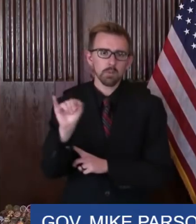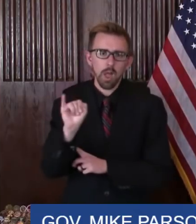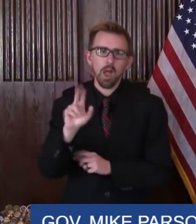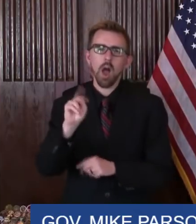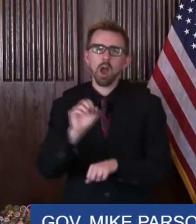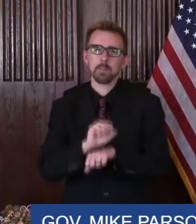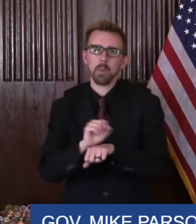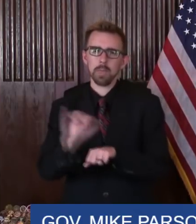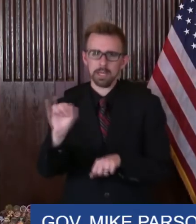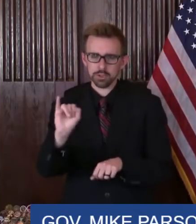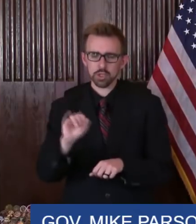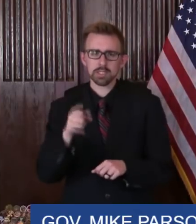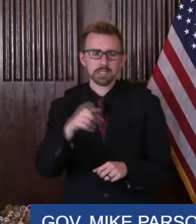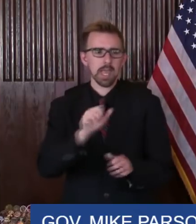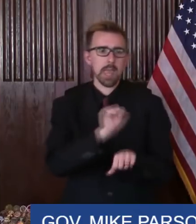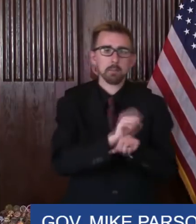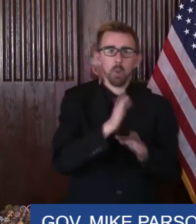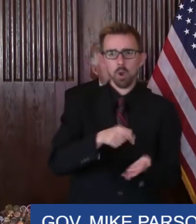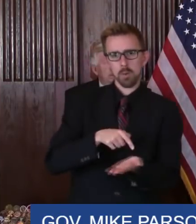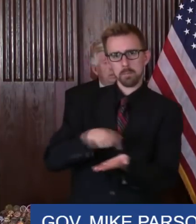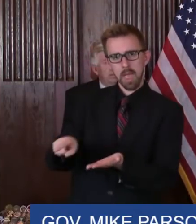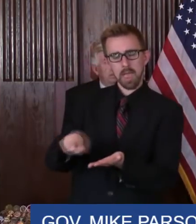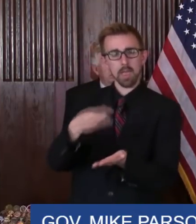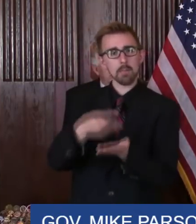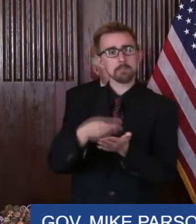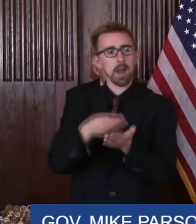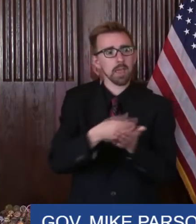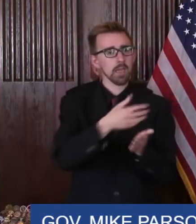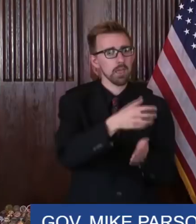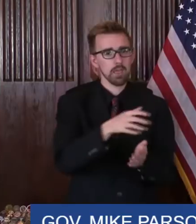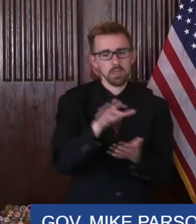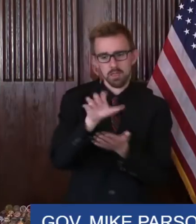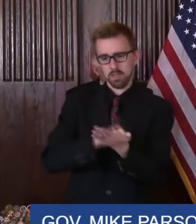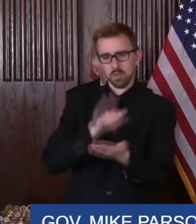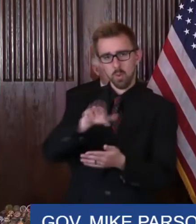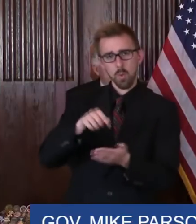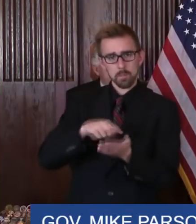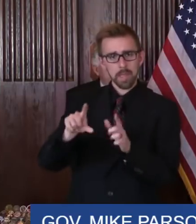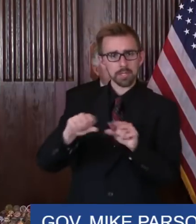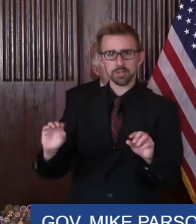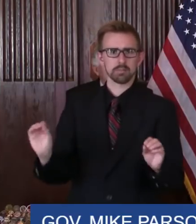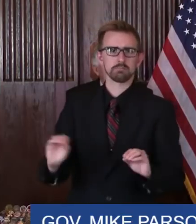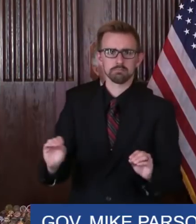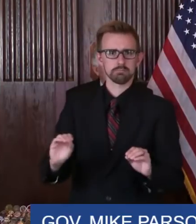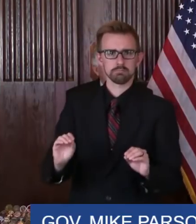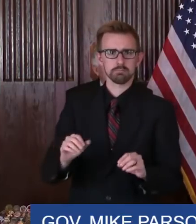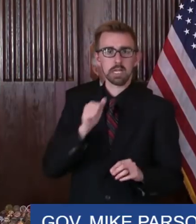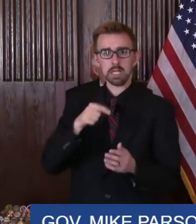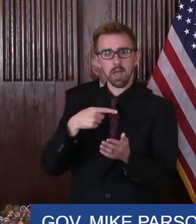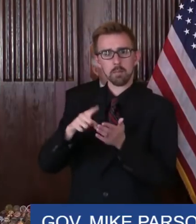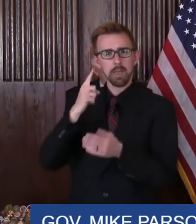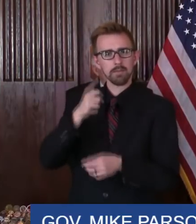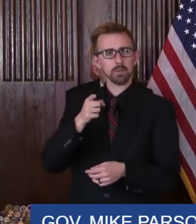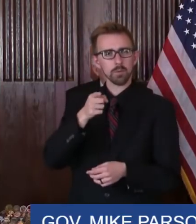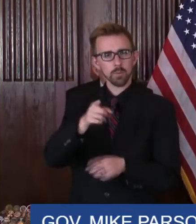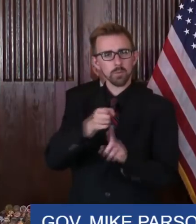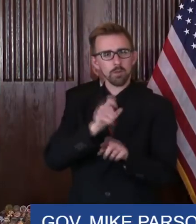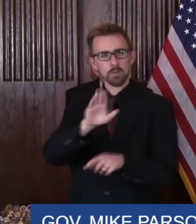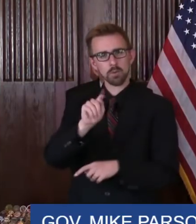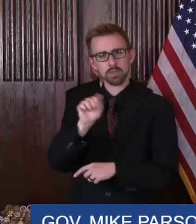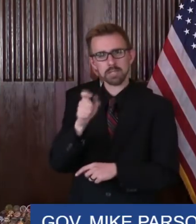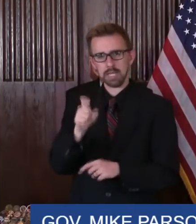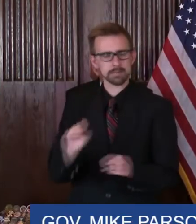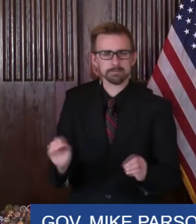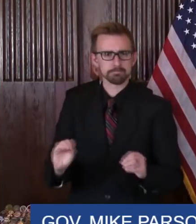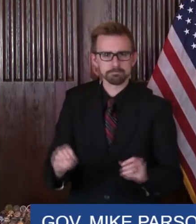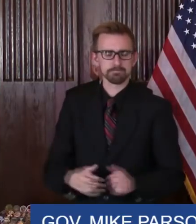by employers. There's no money taken out of any employee's paycheck to pay for it, and it's not paid for you by your taxes.